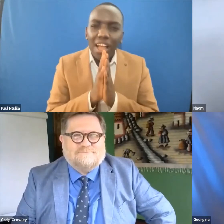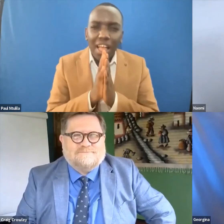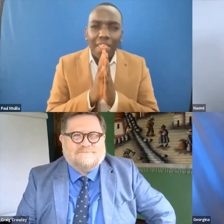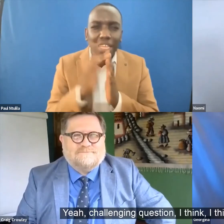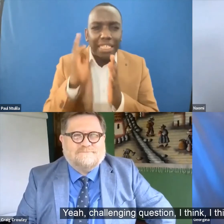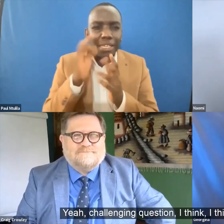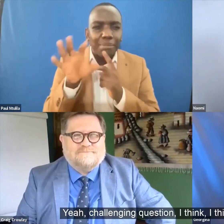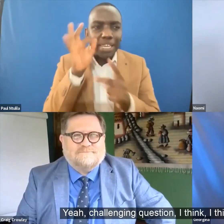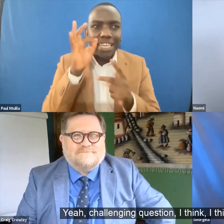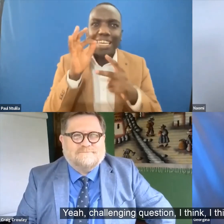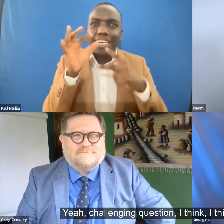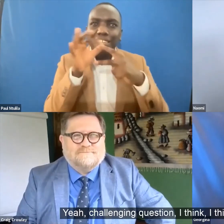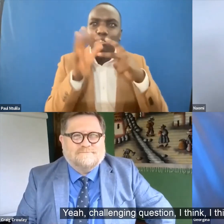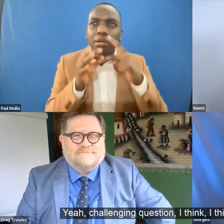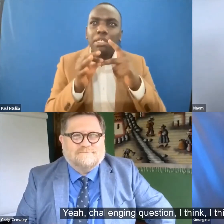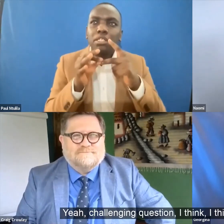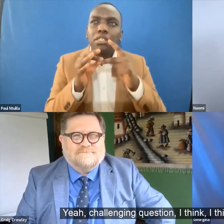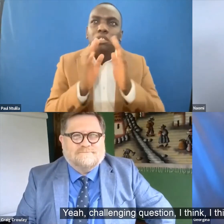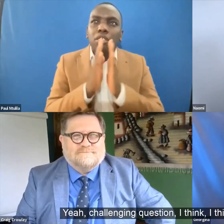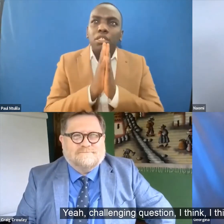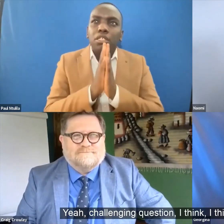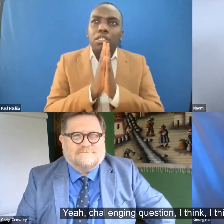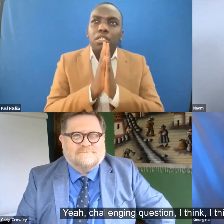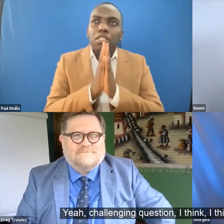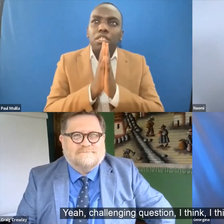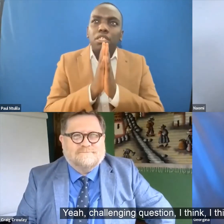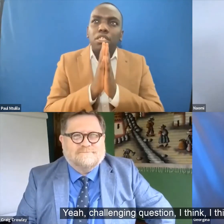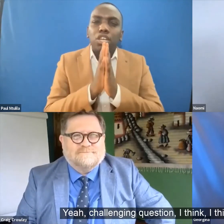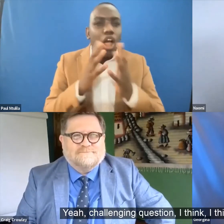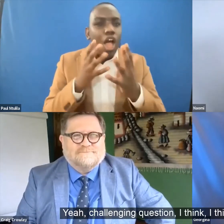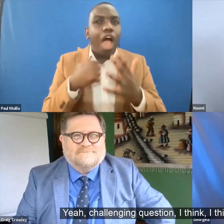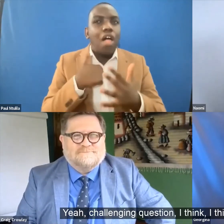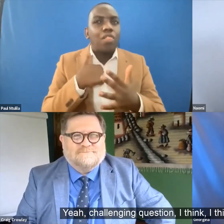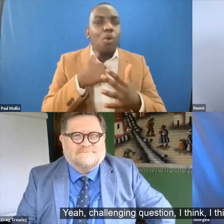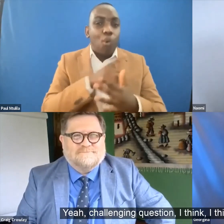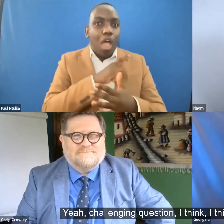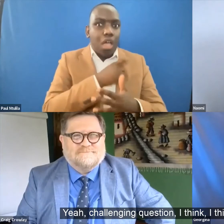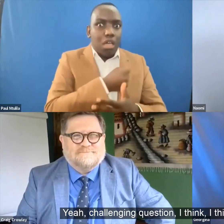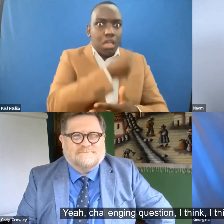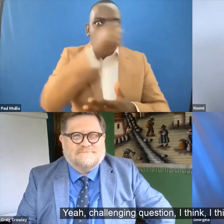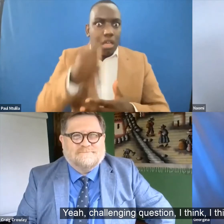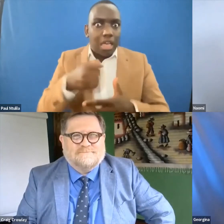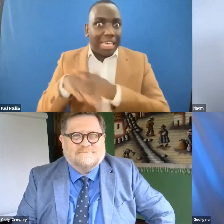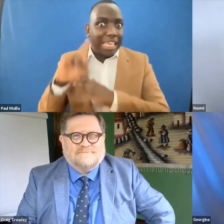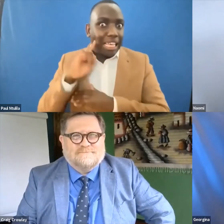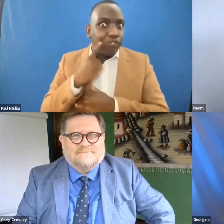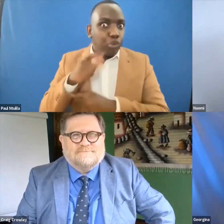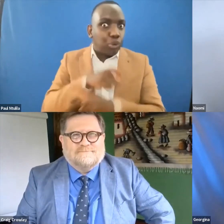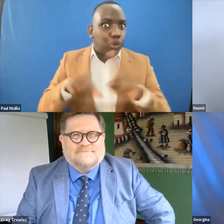Yeah, challenging question. I think if I think about two scenarios,